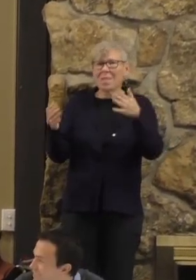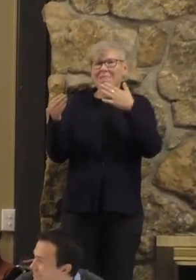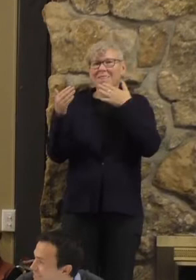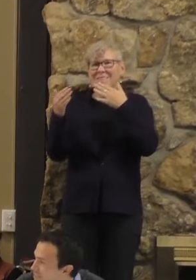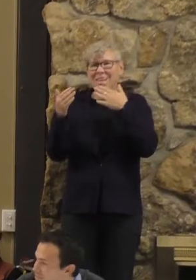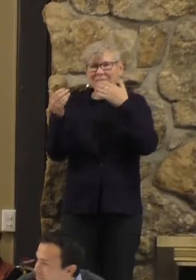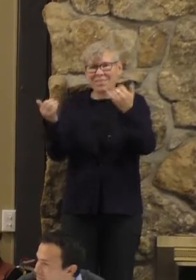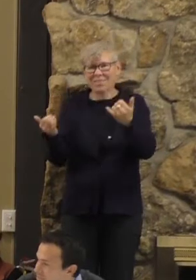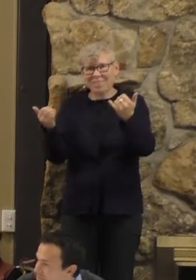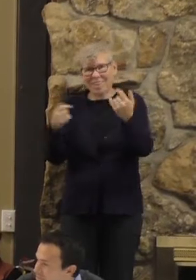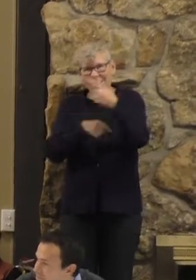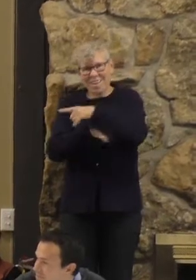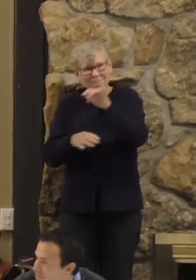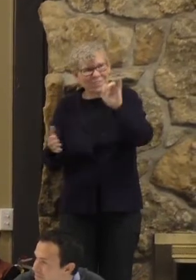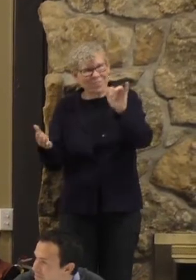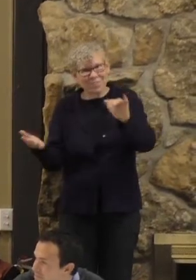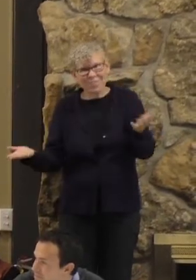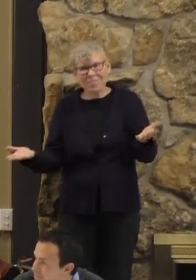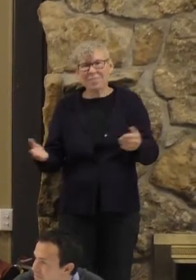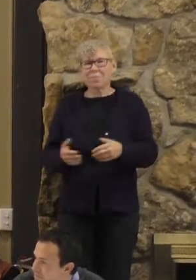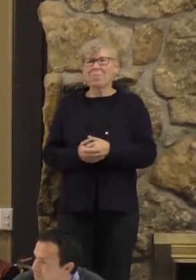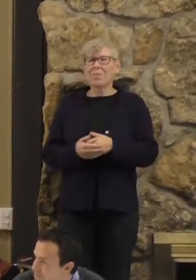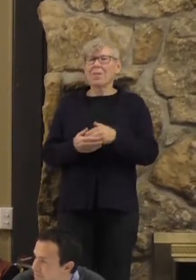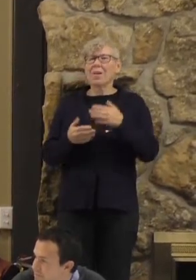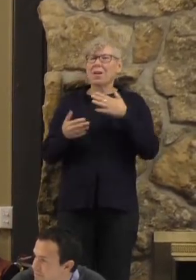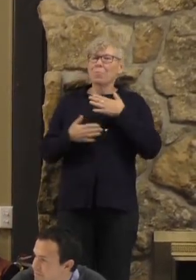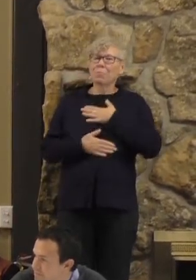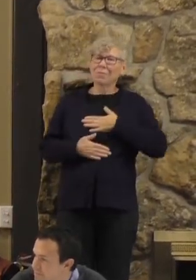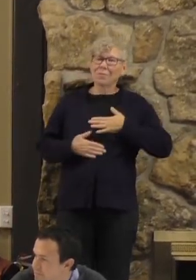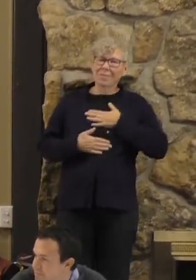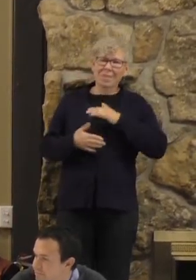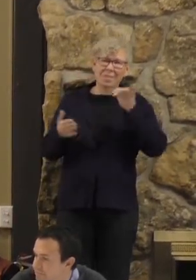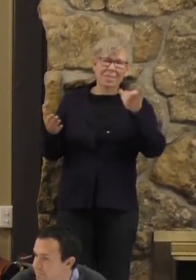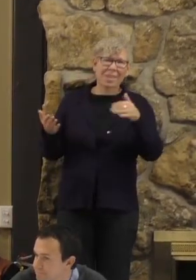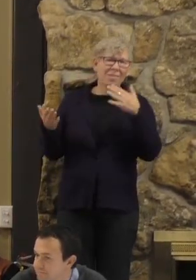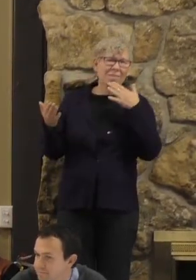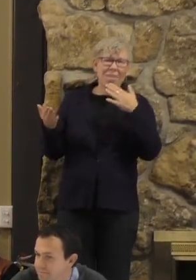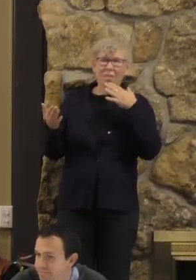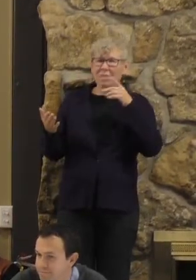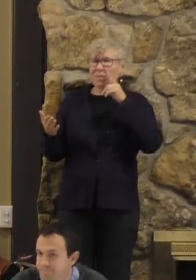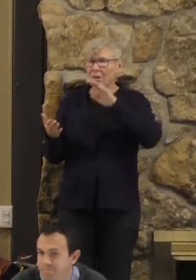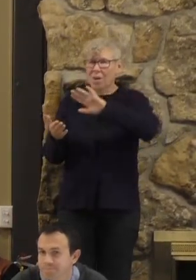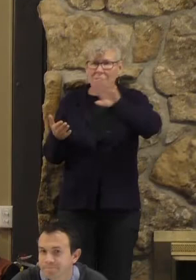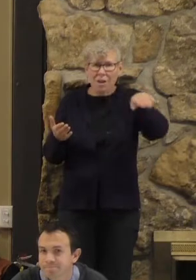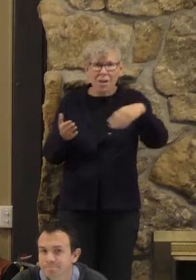So I just appreciate that. I appreciate that this is here. And thank you for your advice. And thank you.